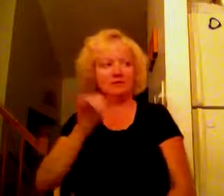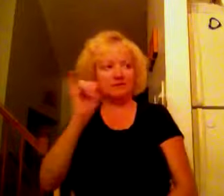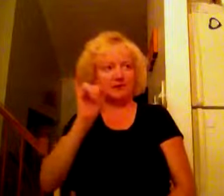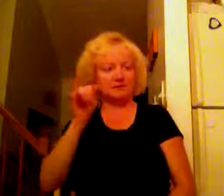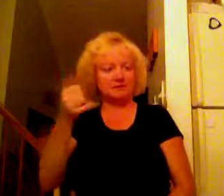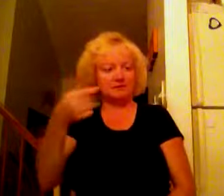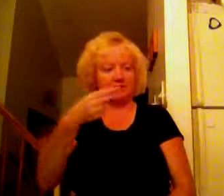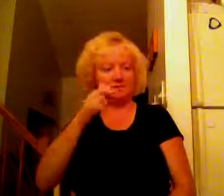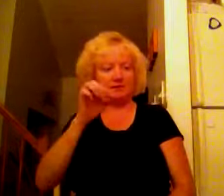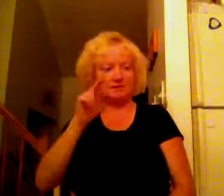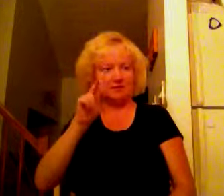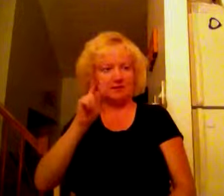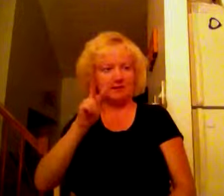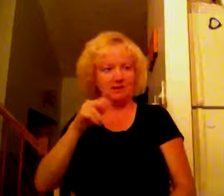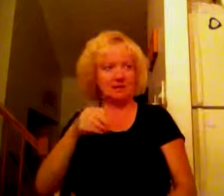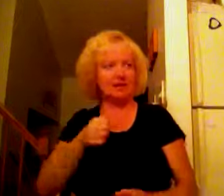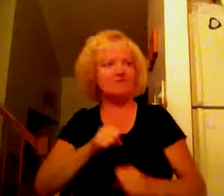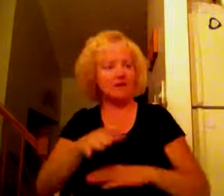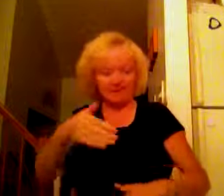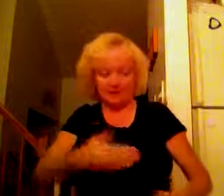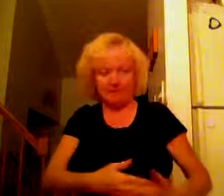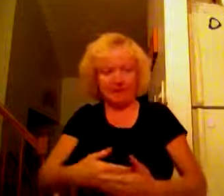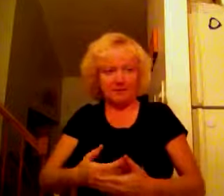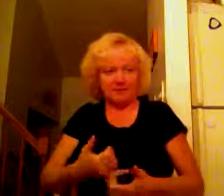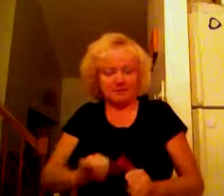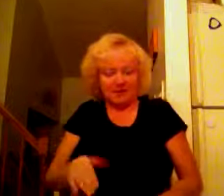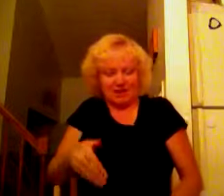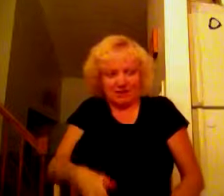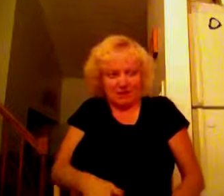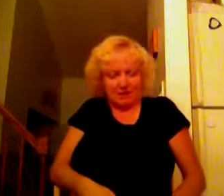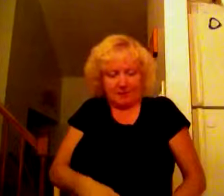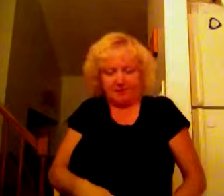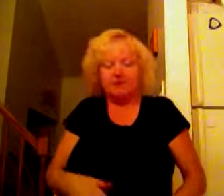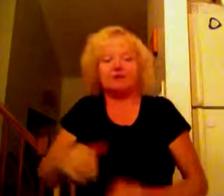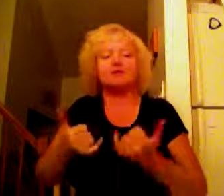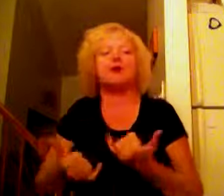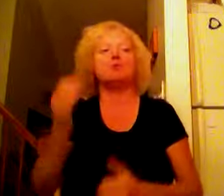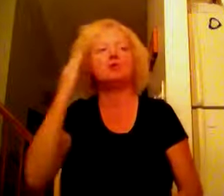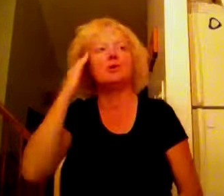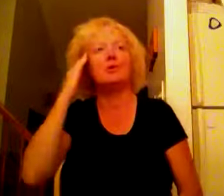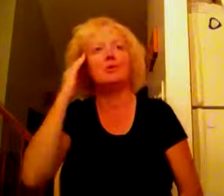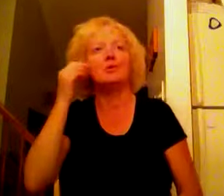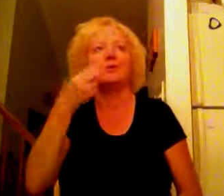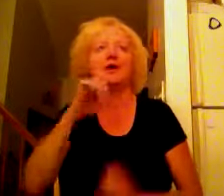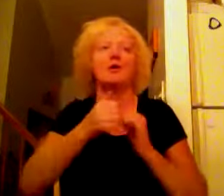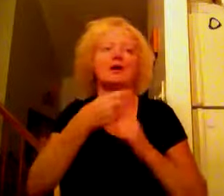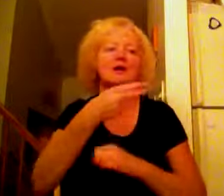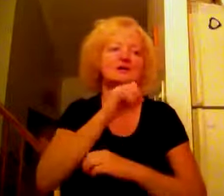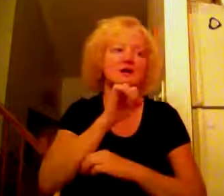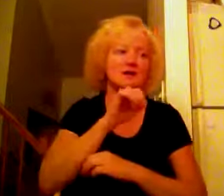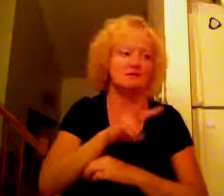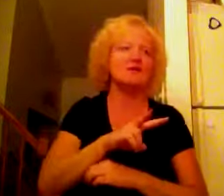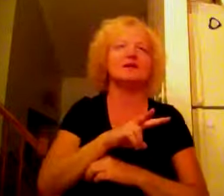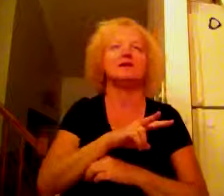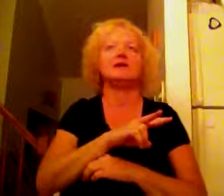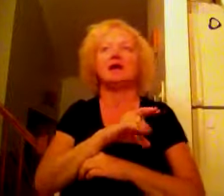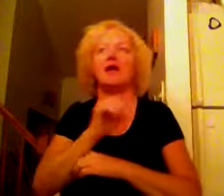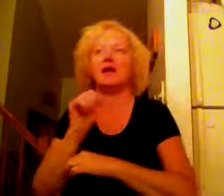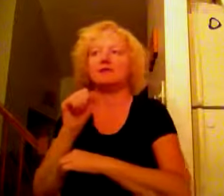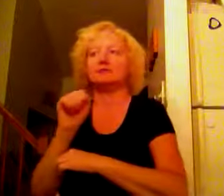that in utero. Now that we know how infectious bloodborne diseases like HIV and hepatitis B are transmitted, you may be